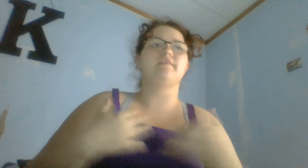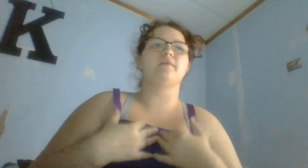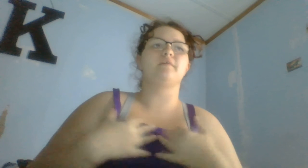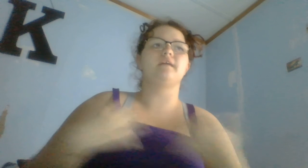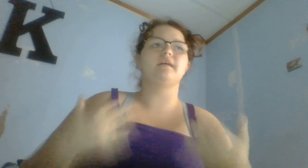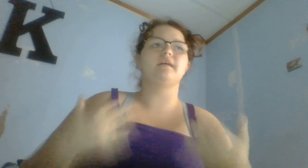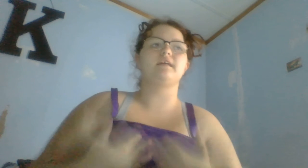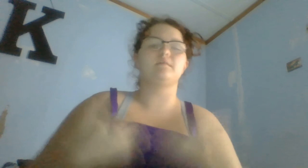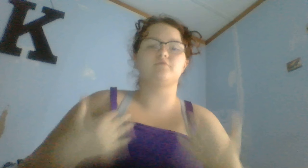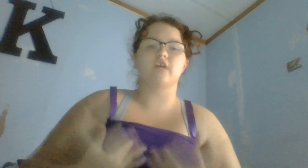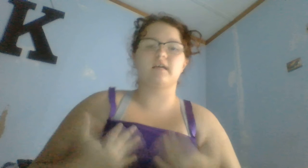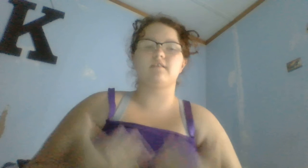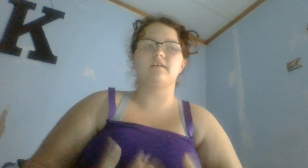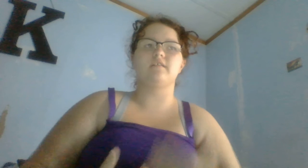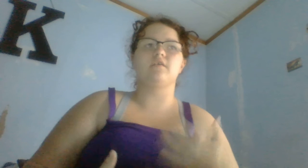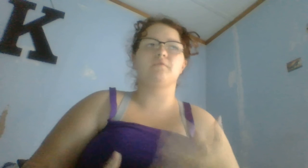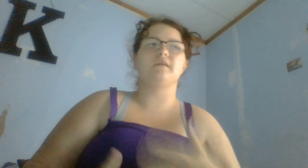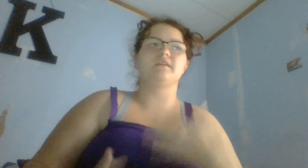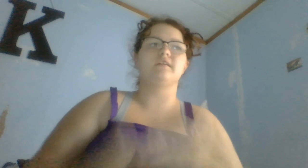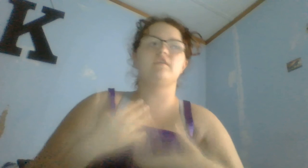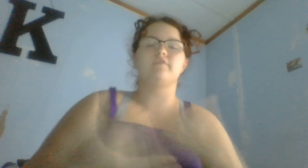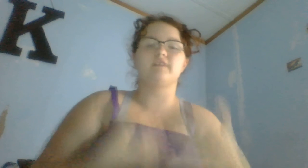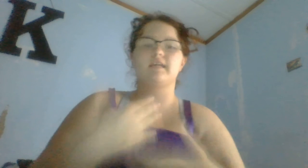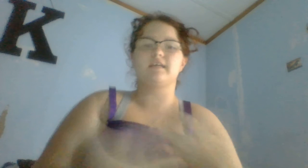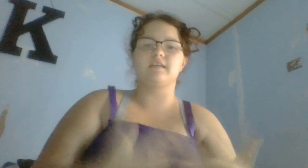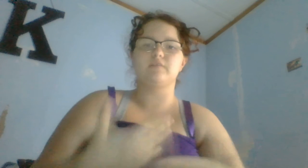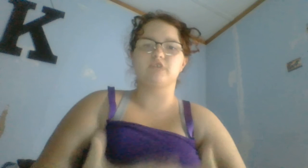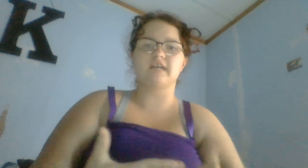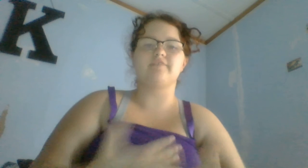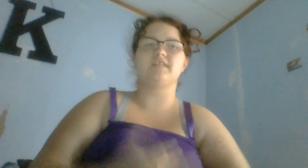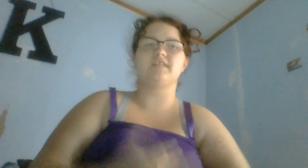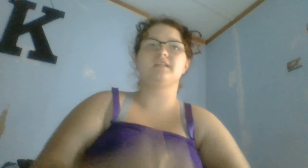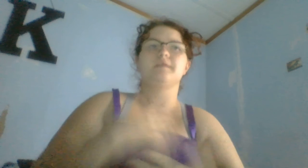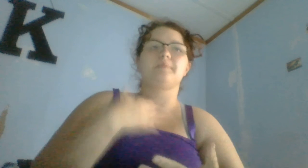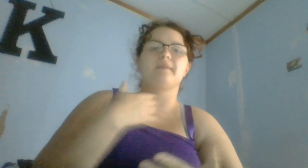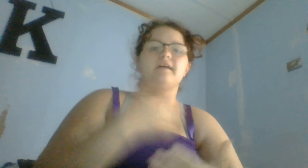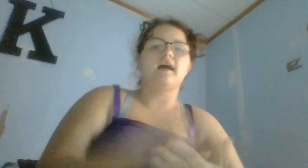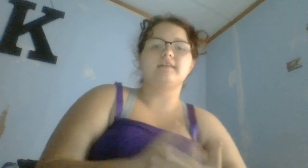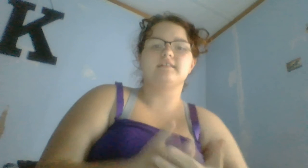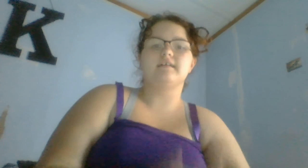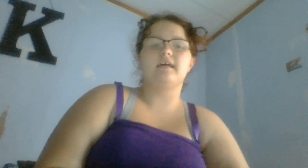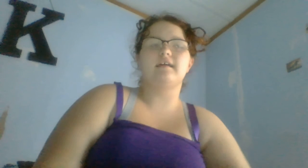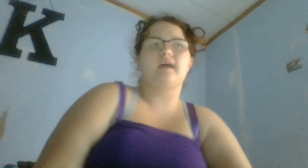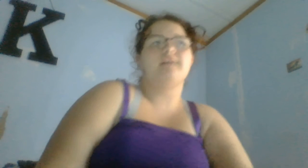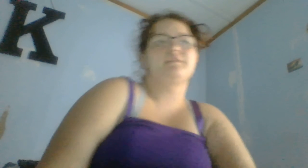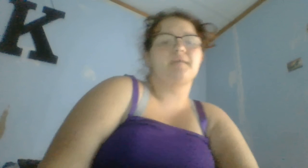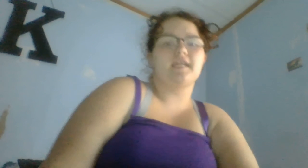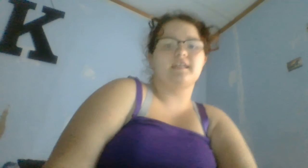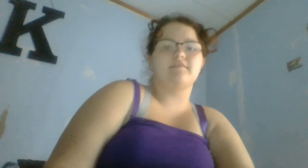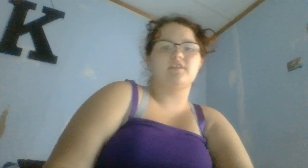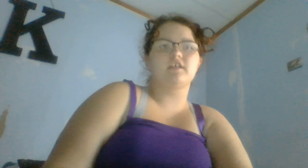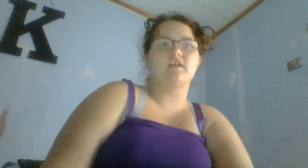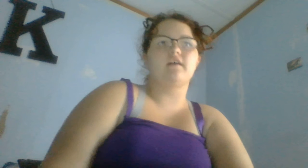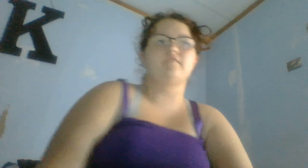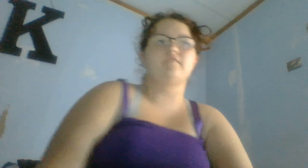and when i keep track and when and hopefully i can keep track of it at the end in the beginning of the year of